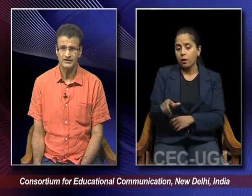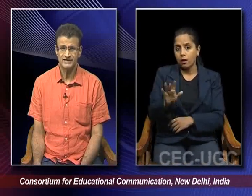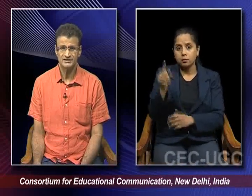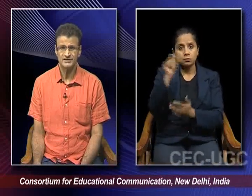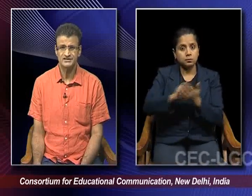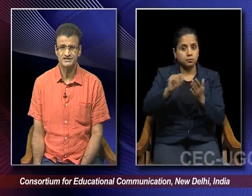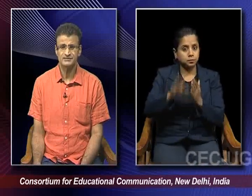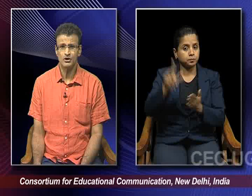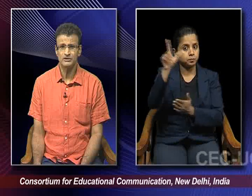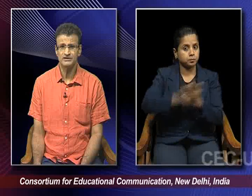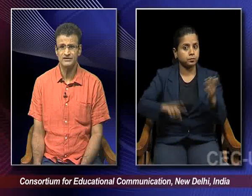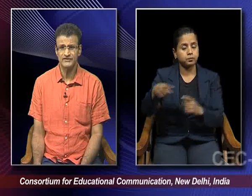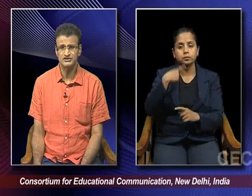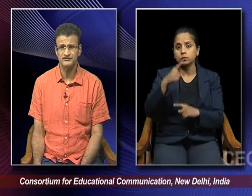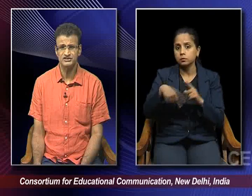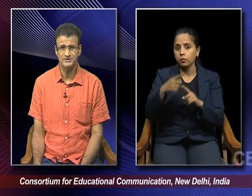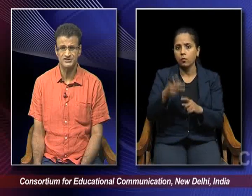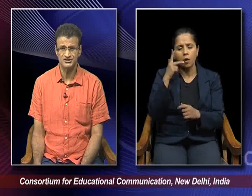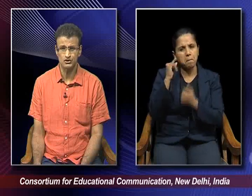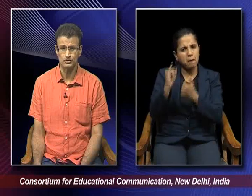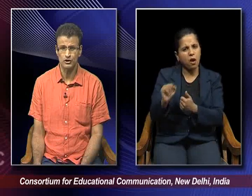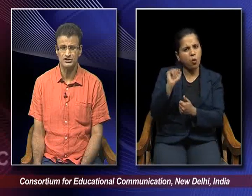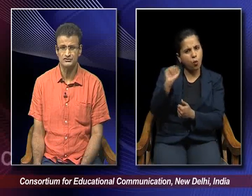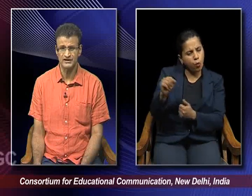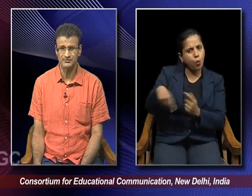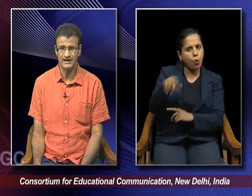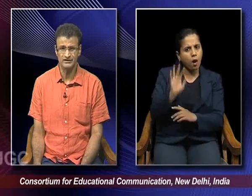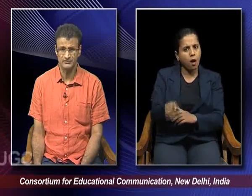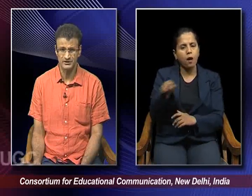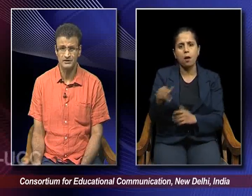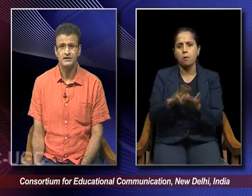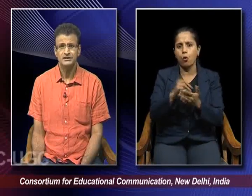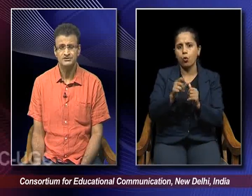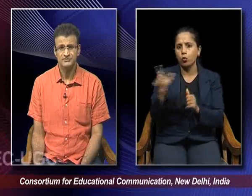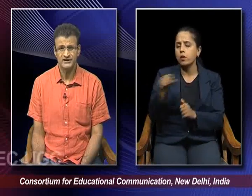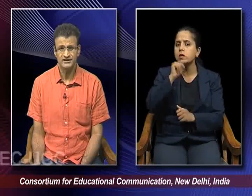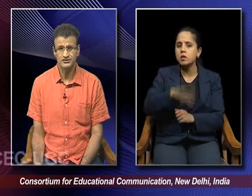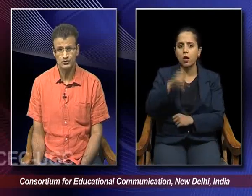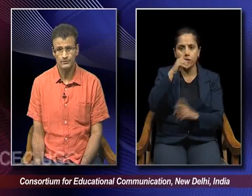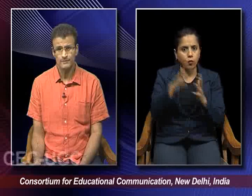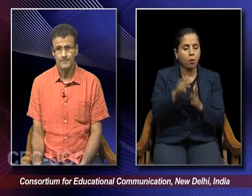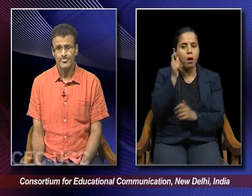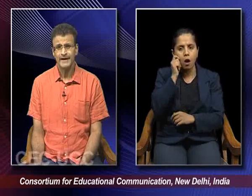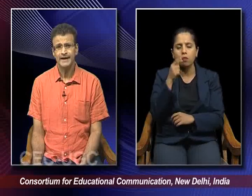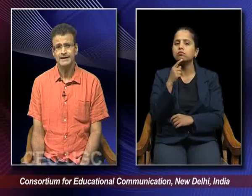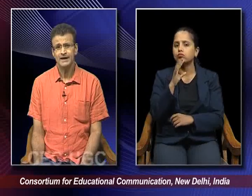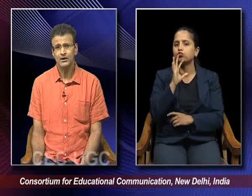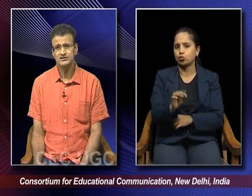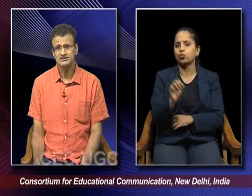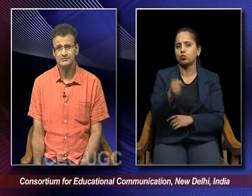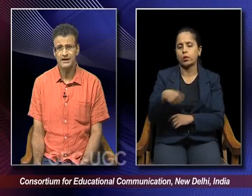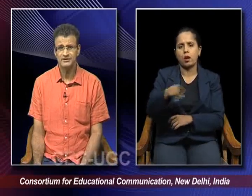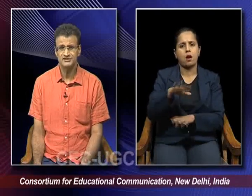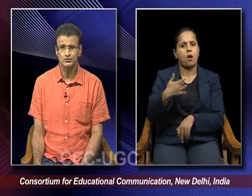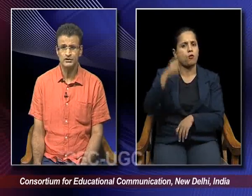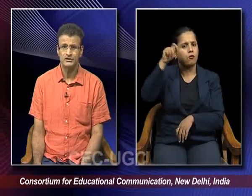of the letter, has said about evil effects of these pictures on morals of young men and women is perfectly true. And how this